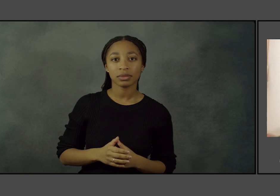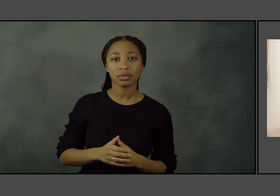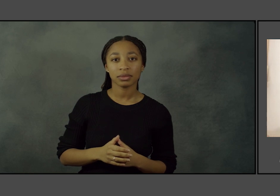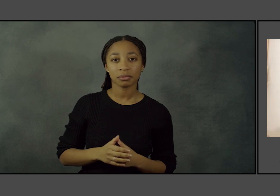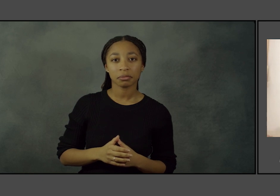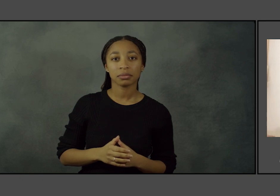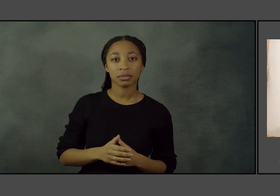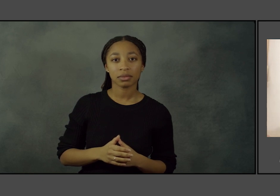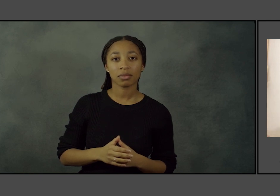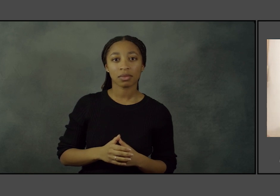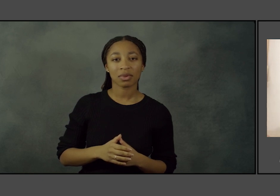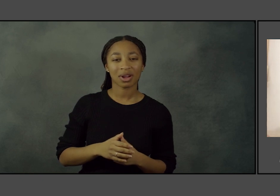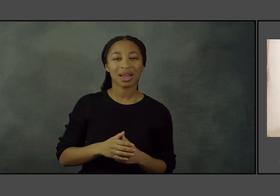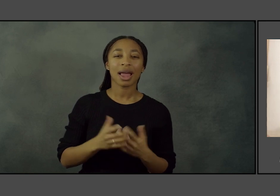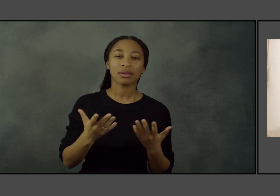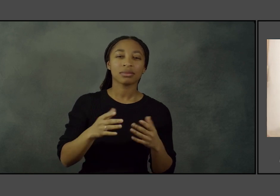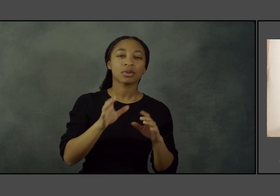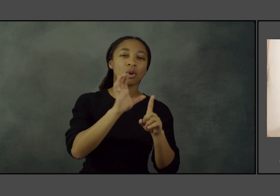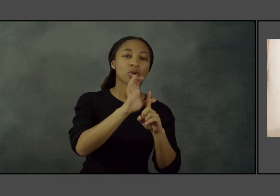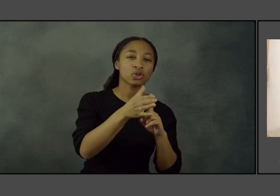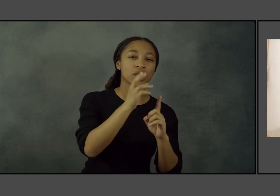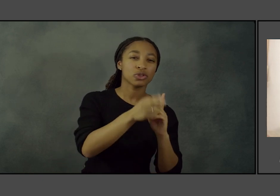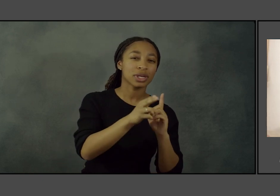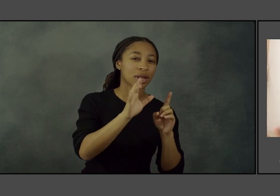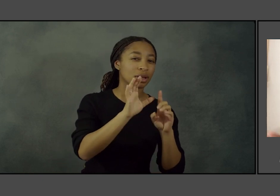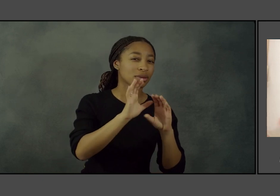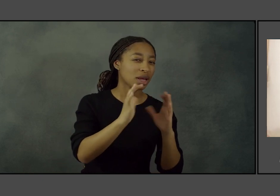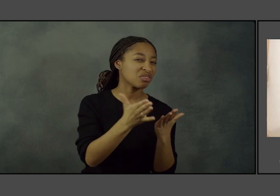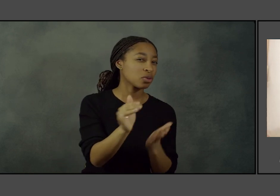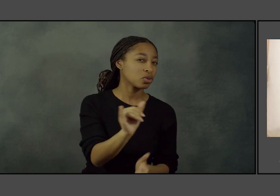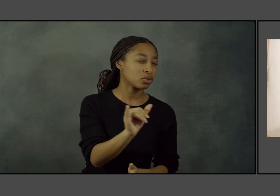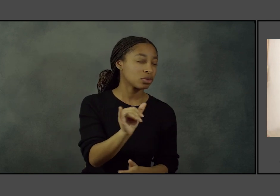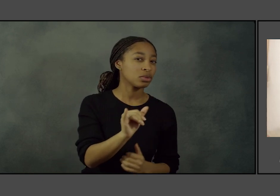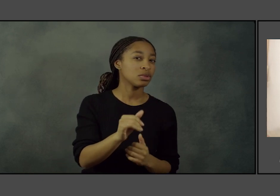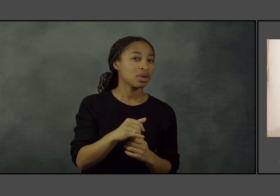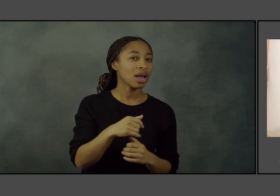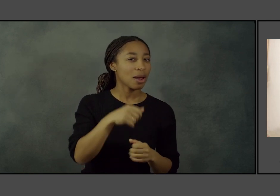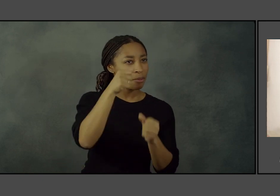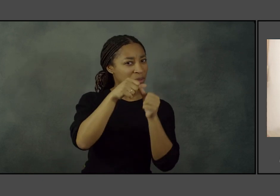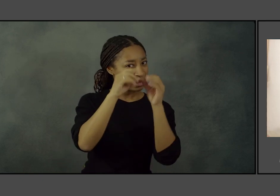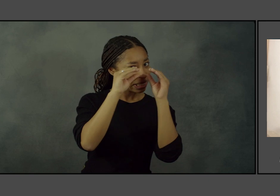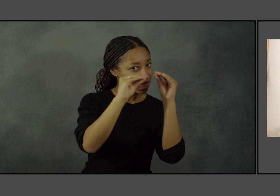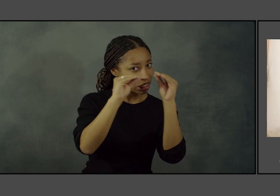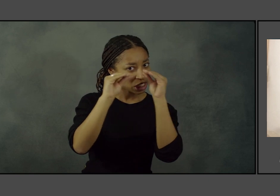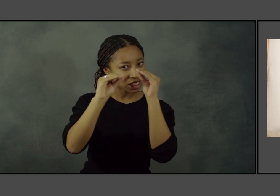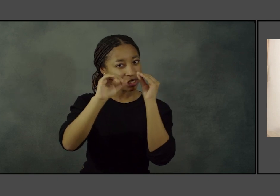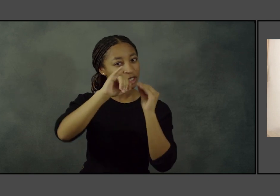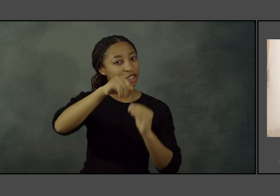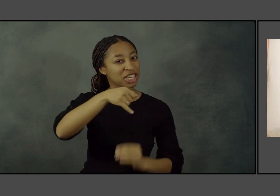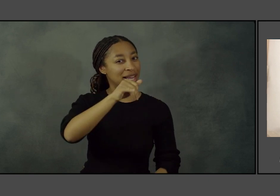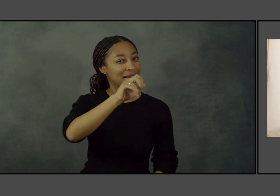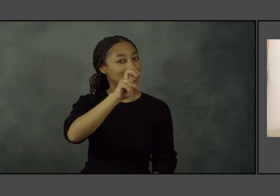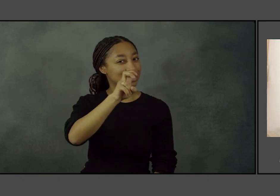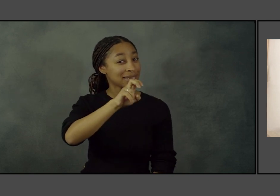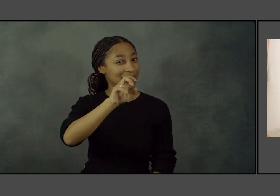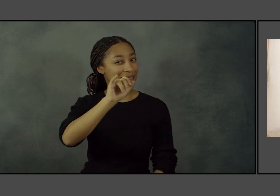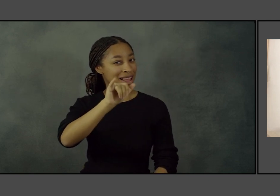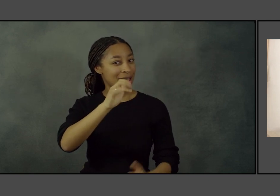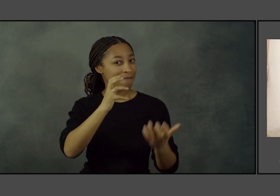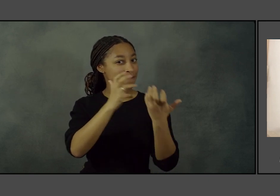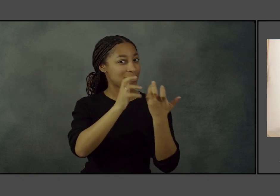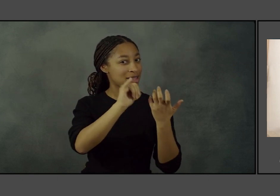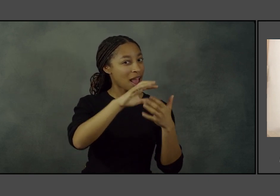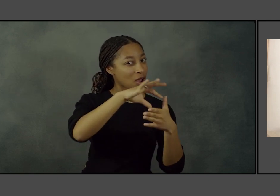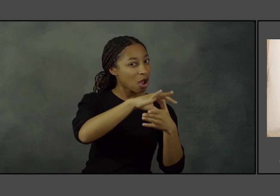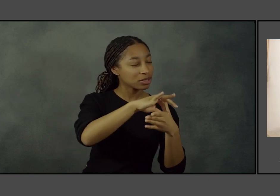cultural history classes, and teaching jazz in those contexts. So teaching jazz, but